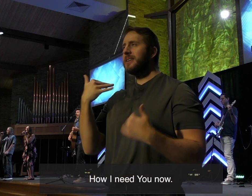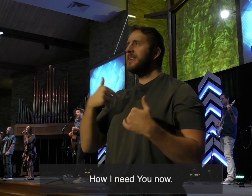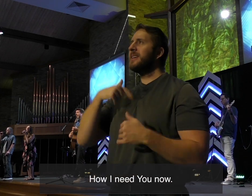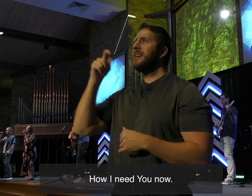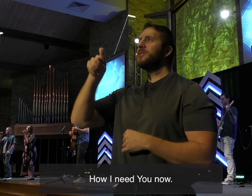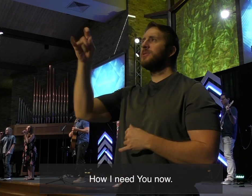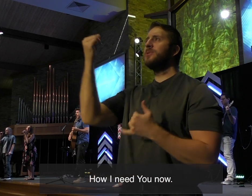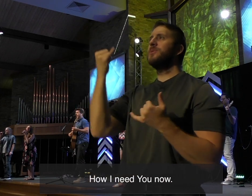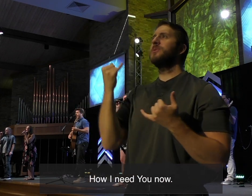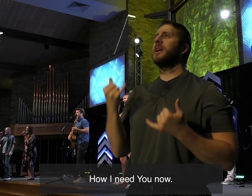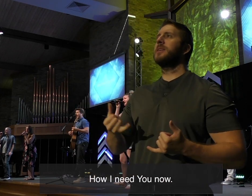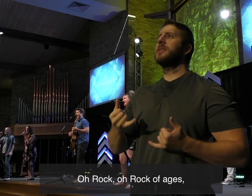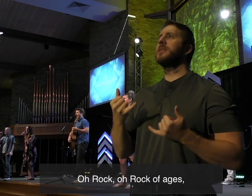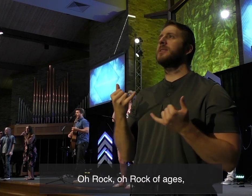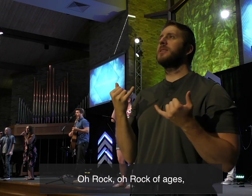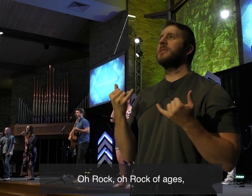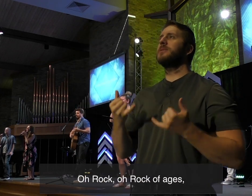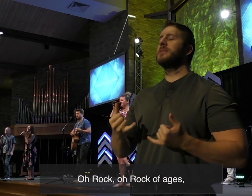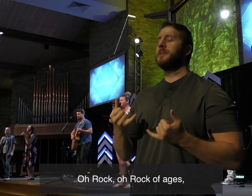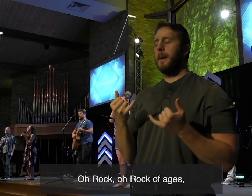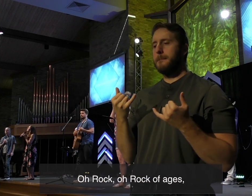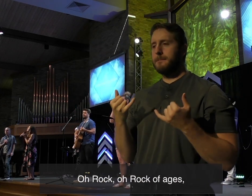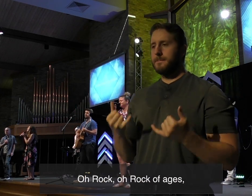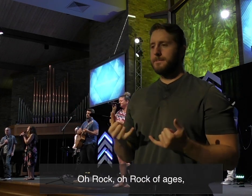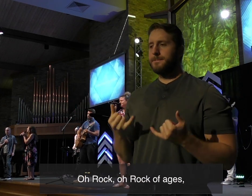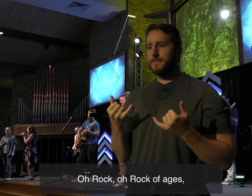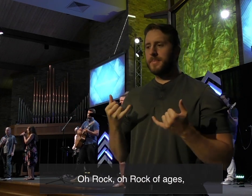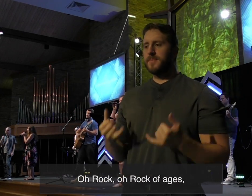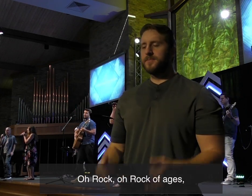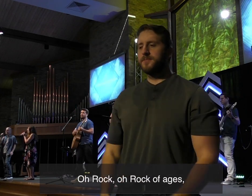How I need you now.